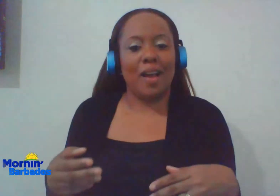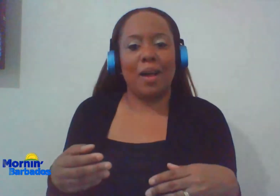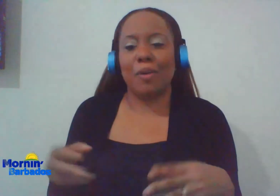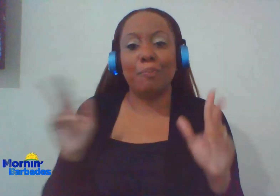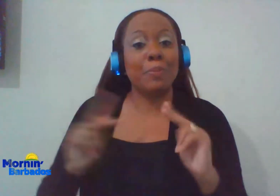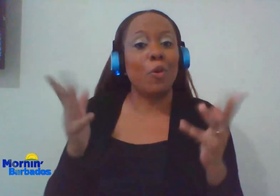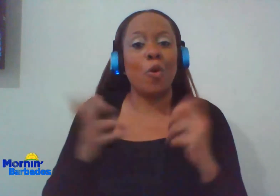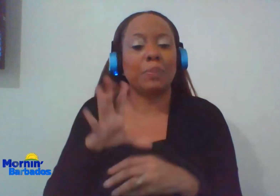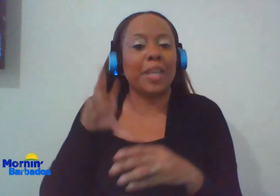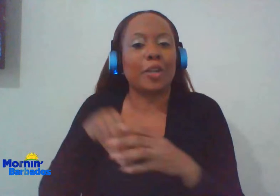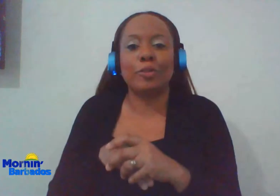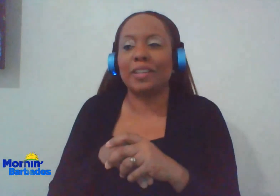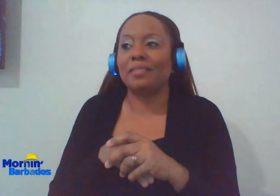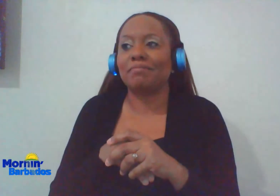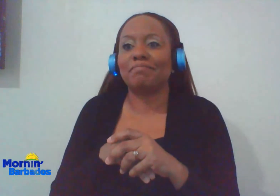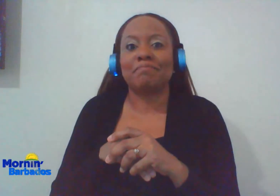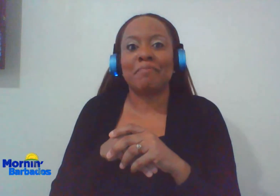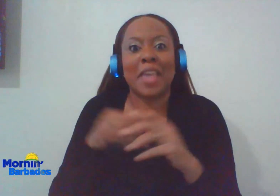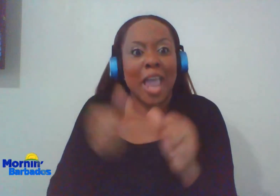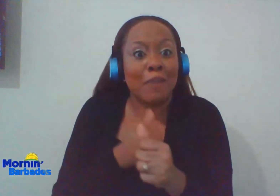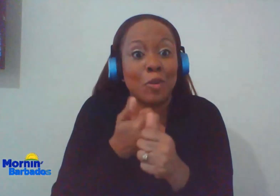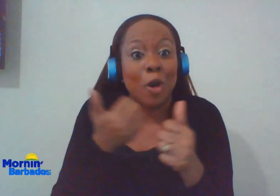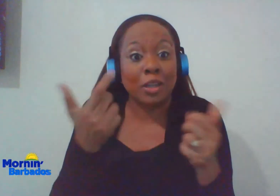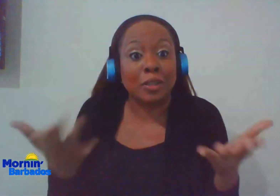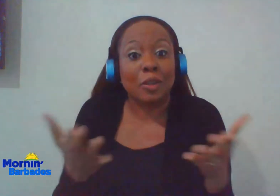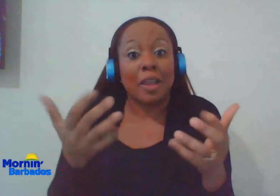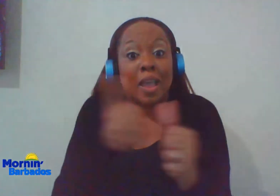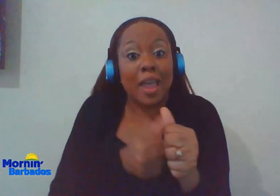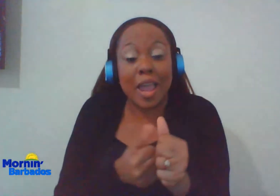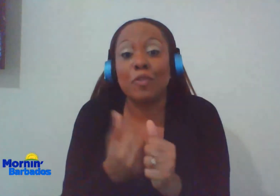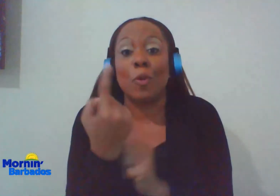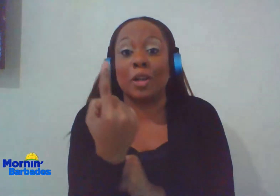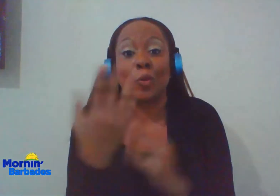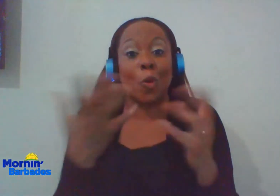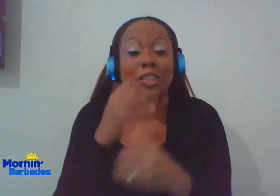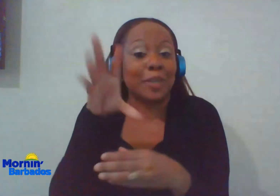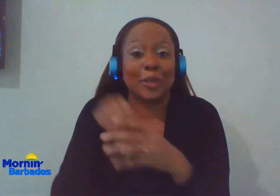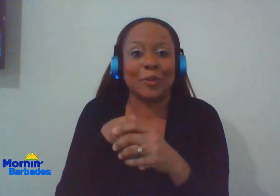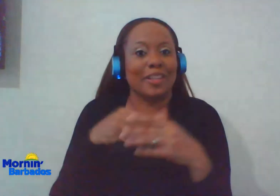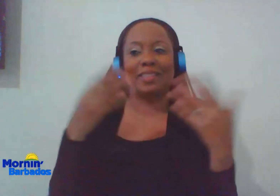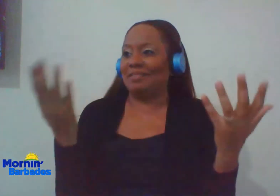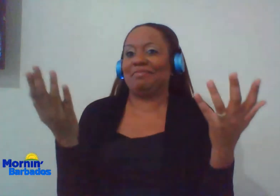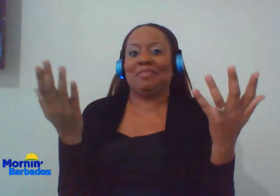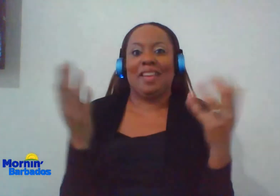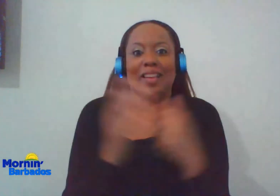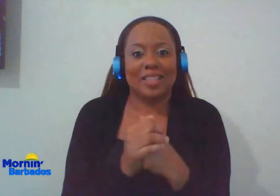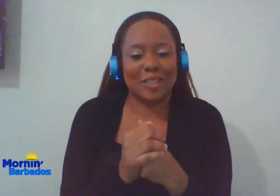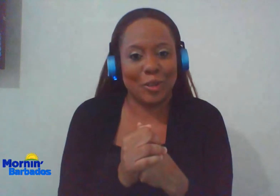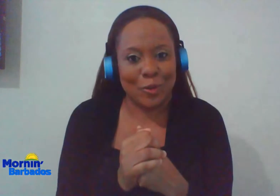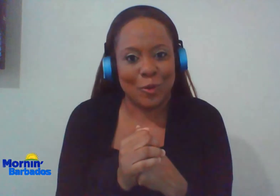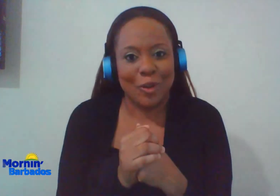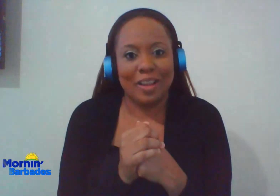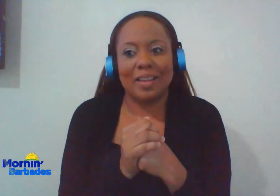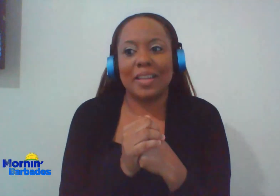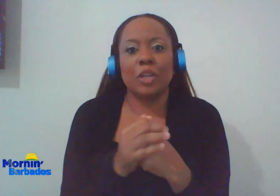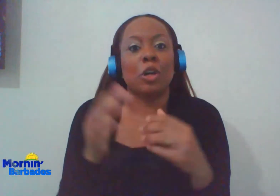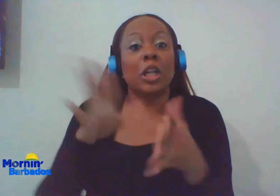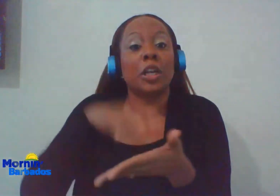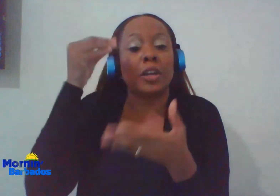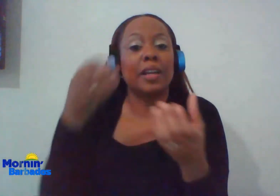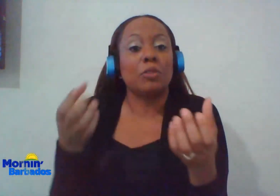it. People want to be included. Everyone wants to be included. Right.